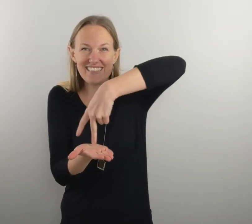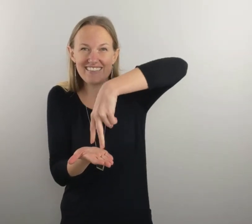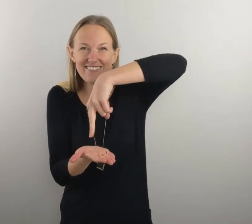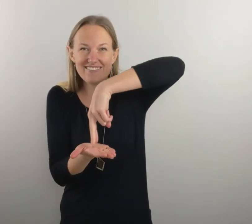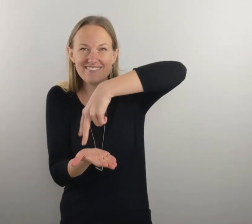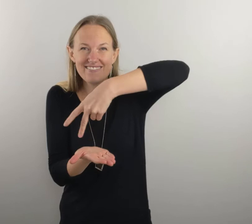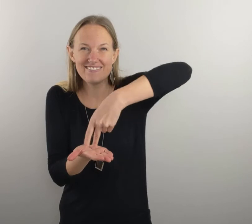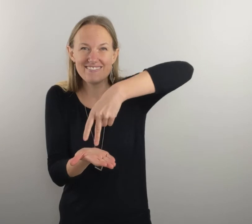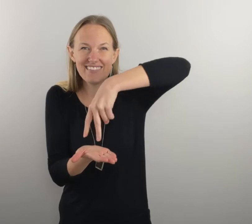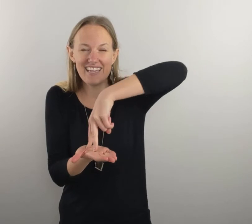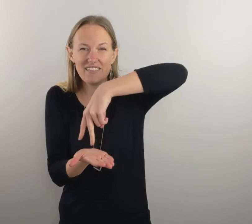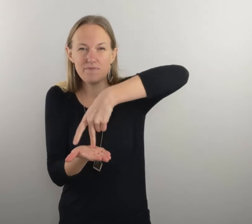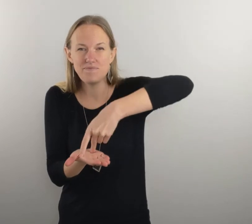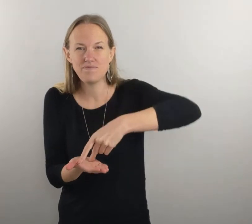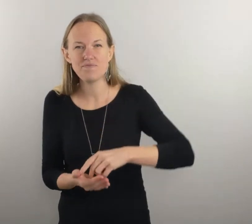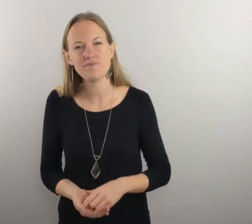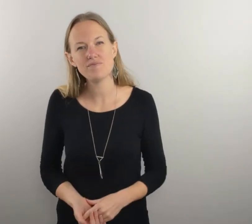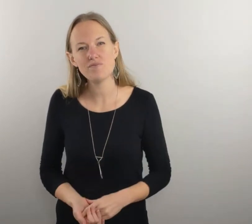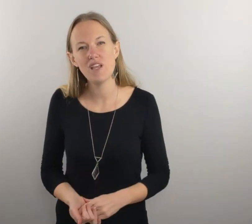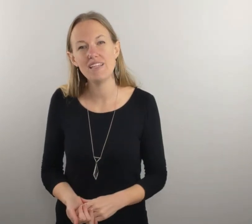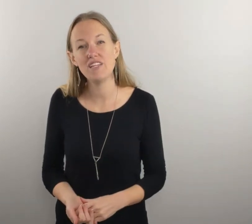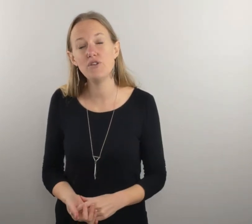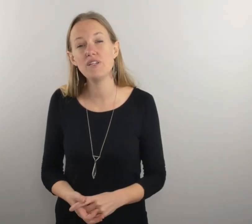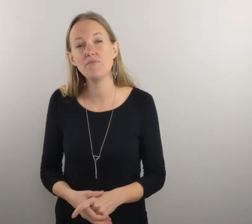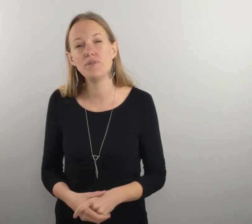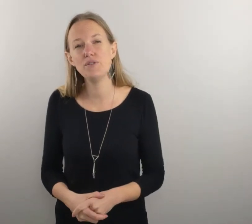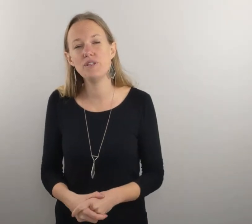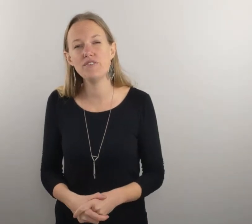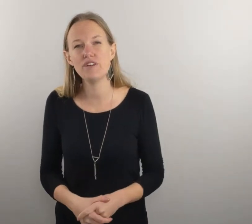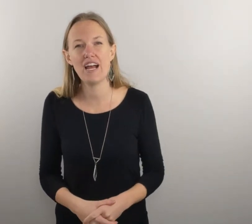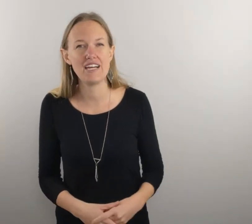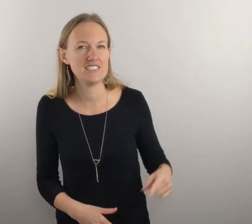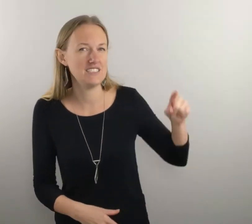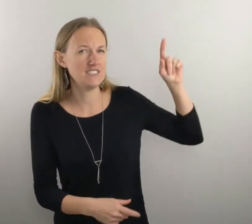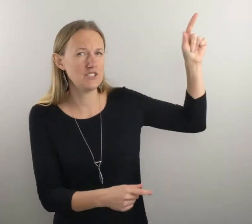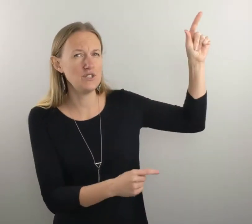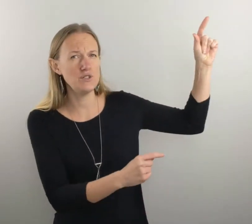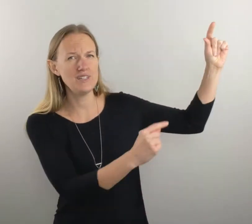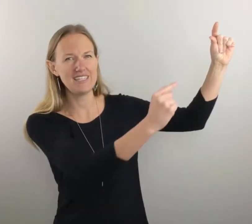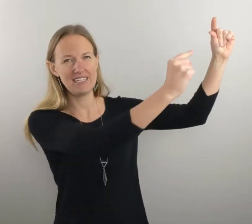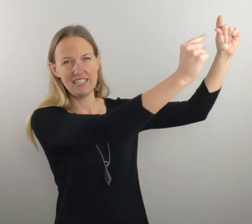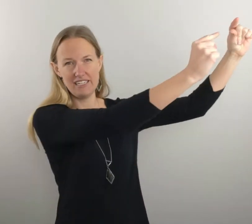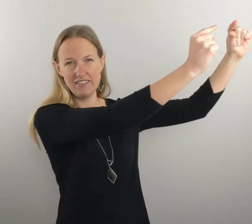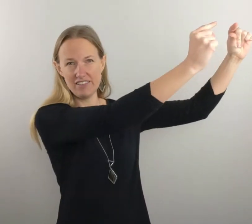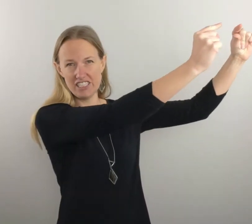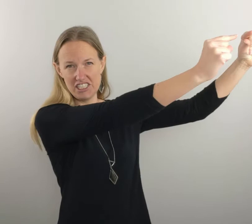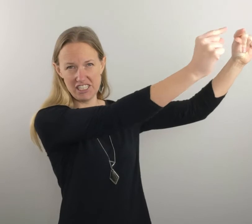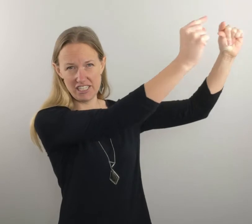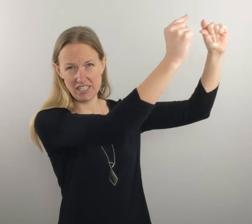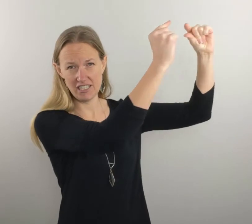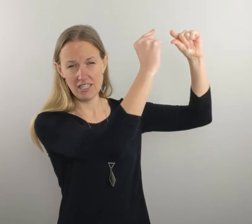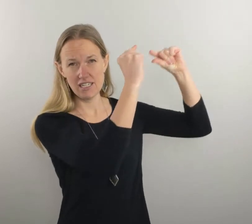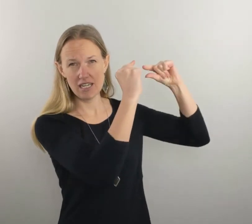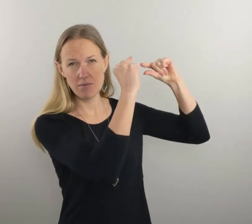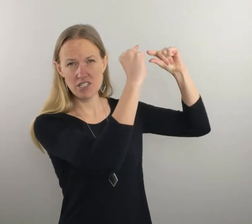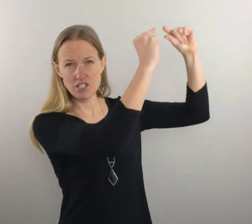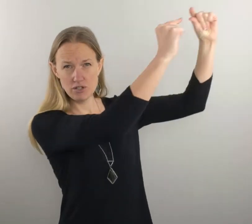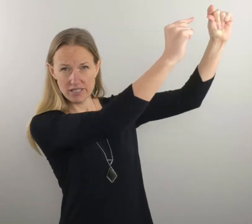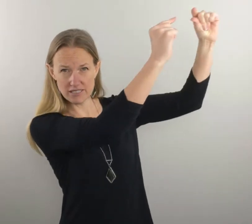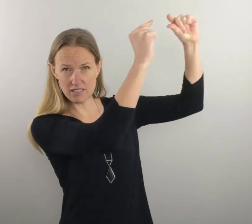dancing, okay? And then you give beauty for ashes. You, and then give a G coming to you because it's